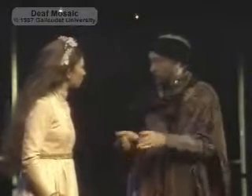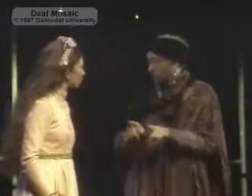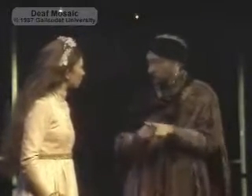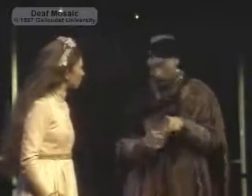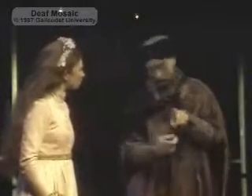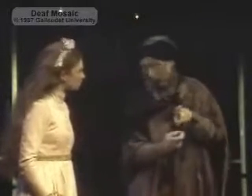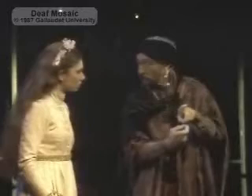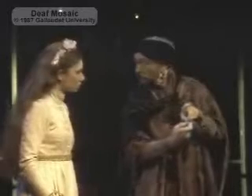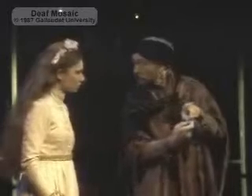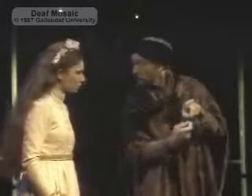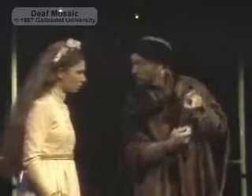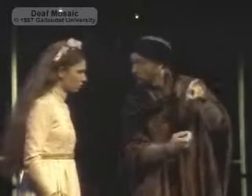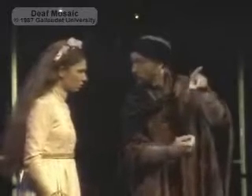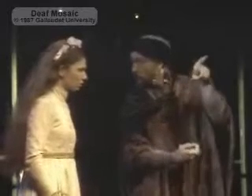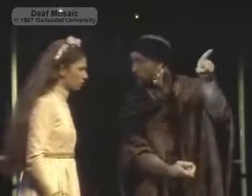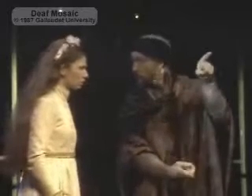And thus change the world.